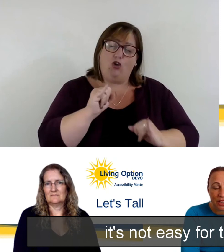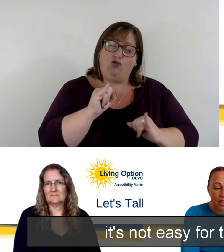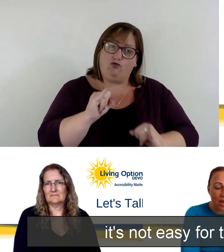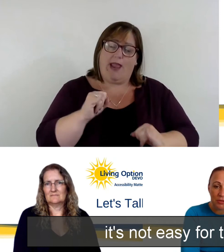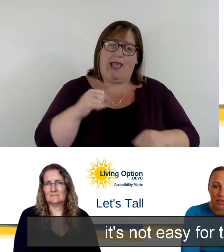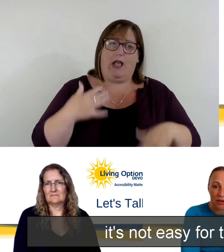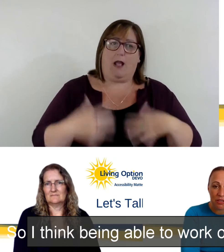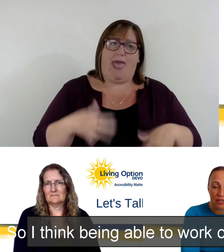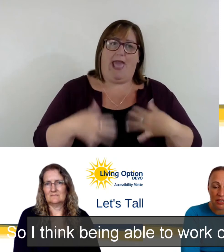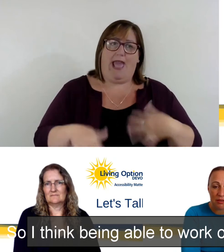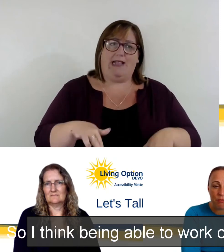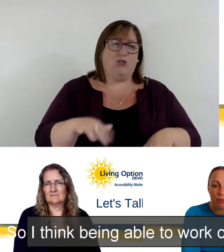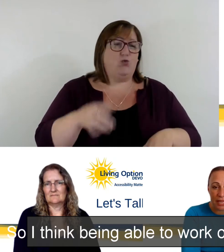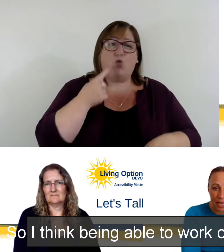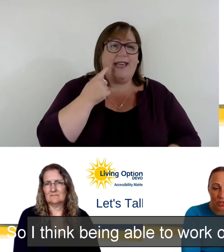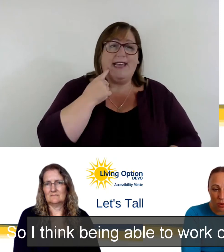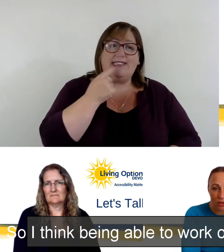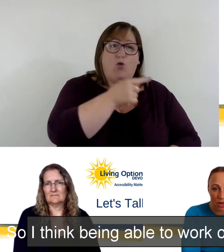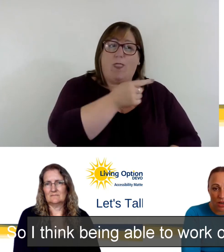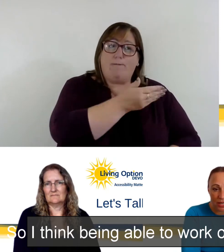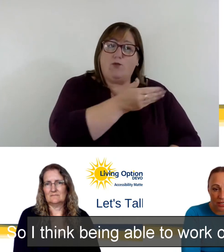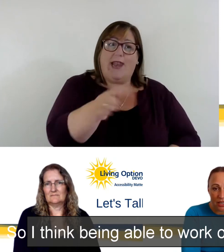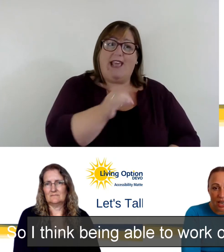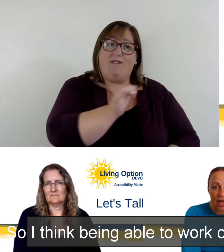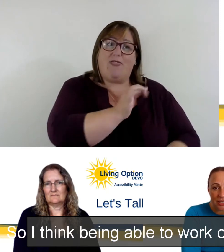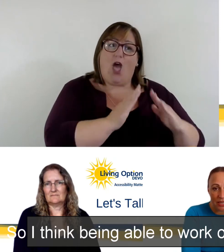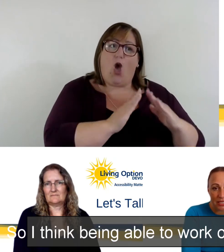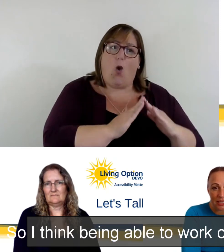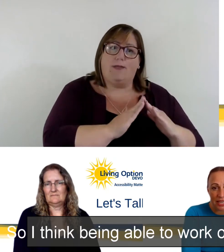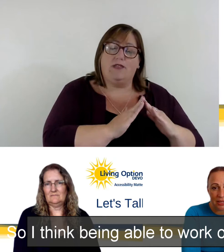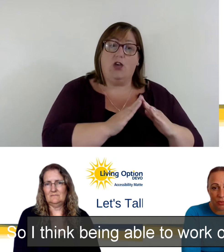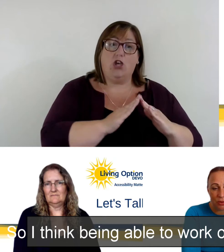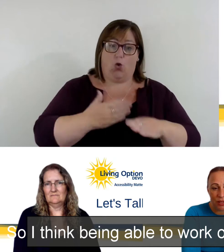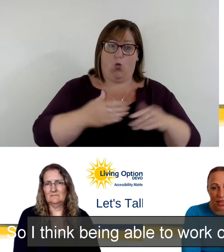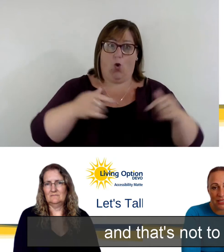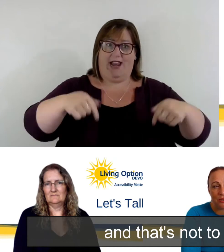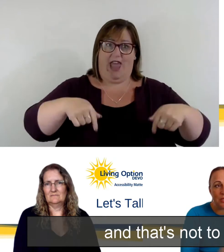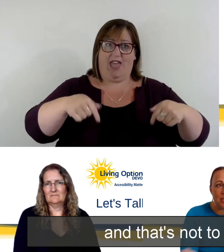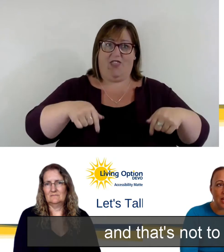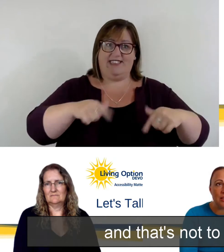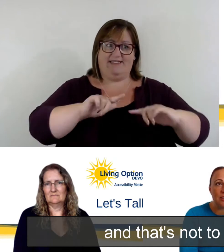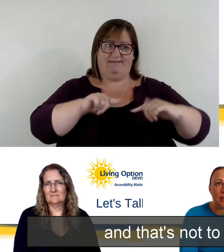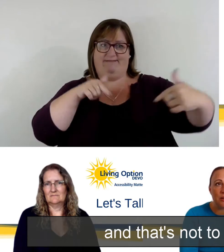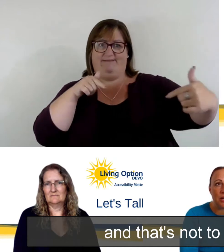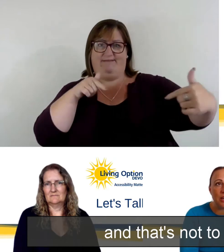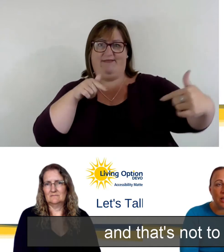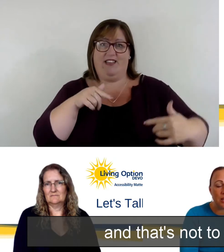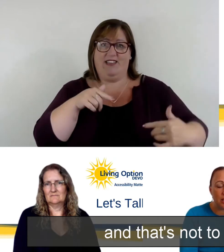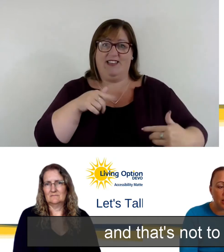out. So I think being able to work online has made it accessible, and that's not to